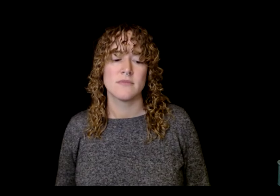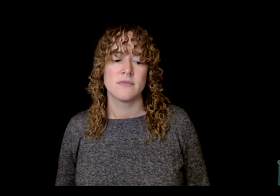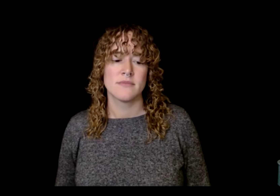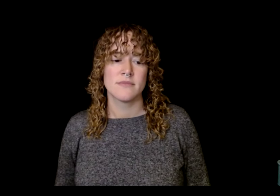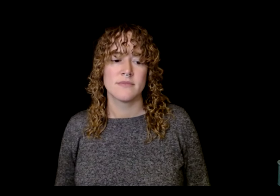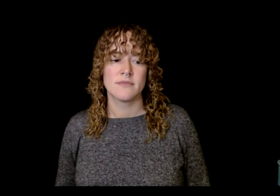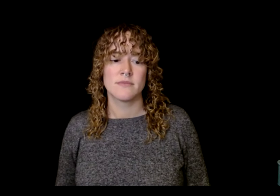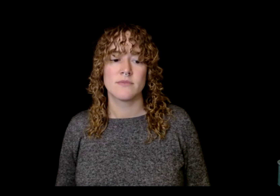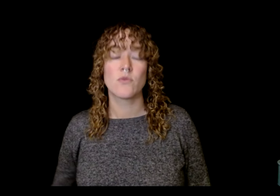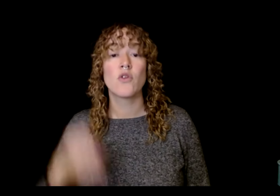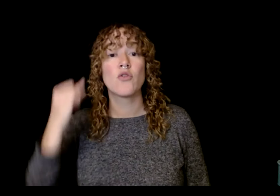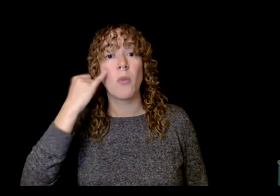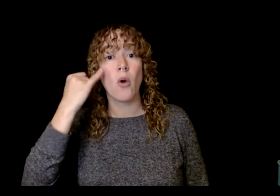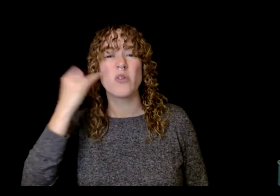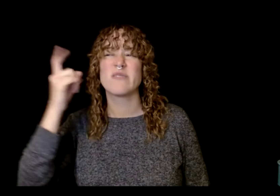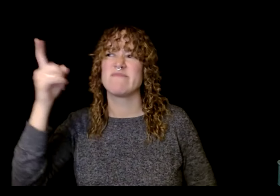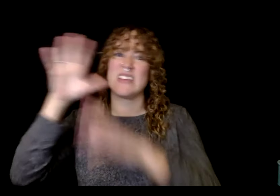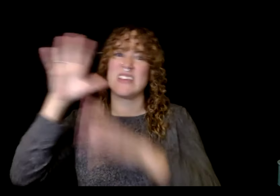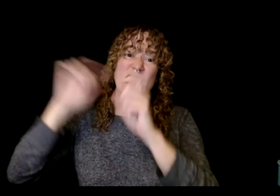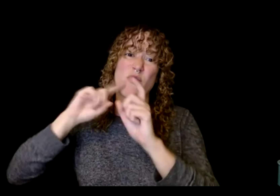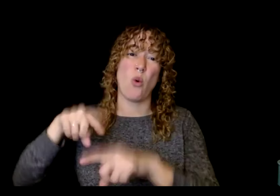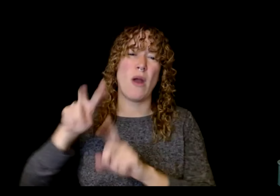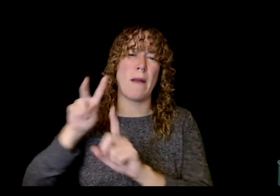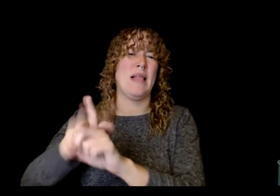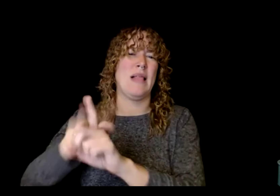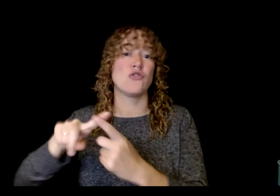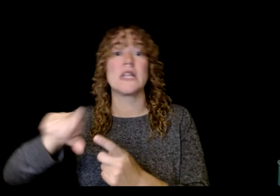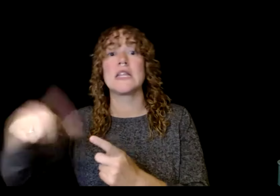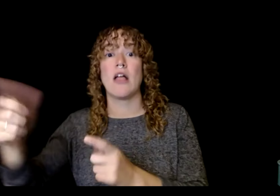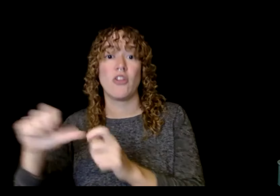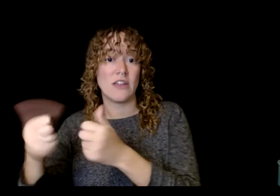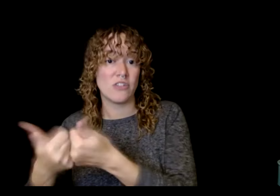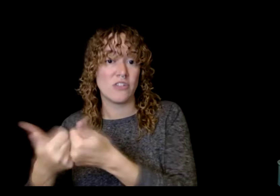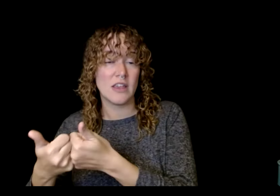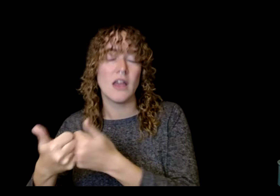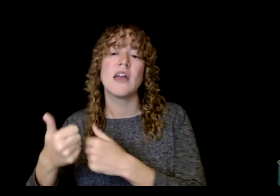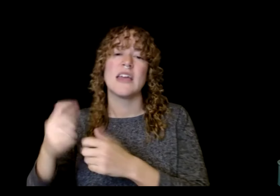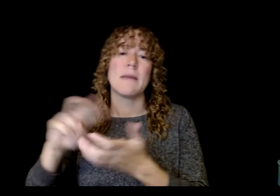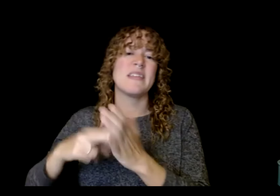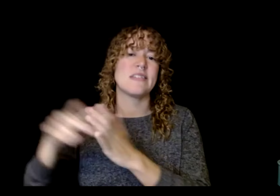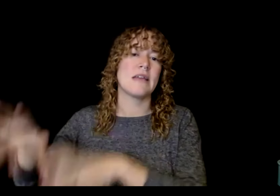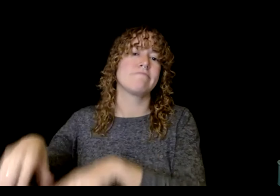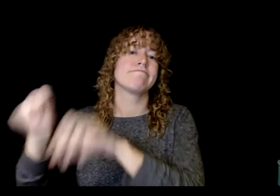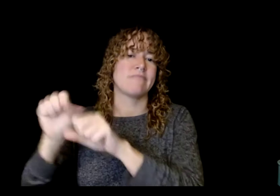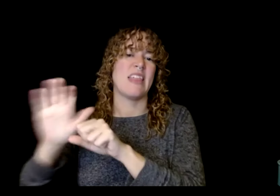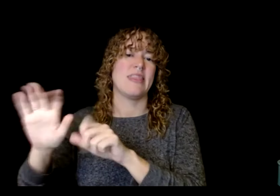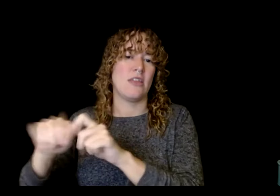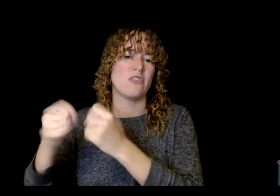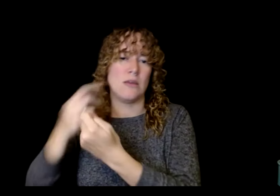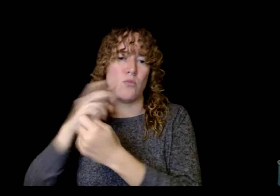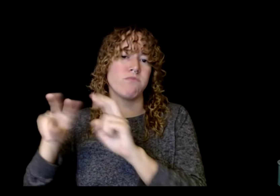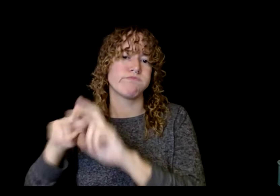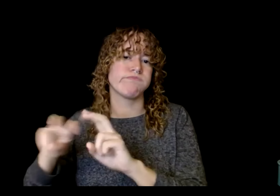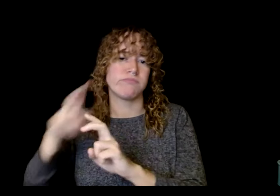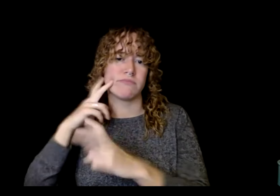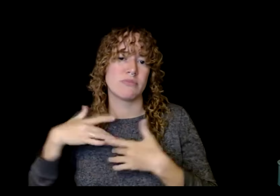applies to a different state agency, unless there is some sort of a tie, other agencies have similar teams where they are doing a similar